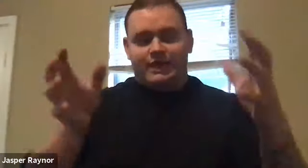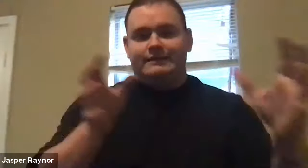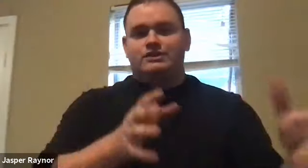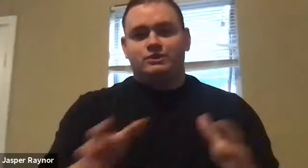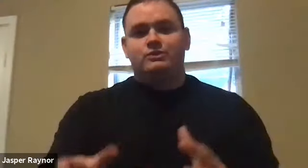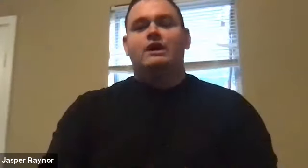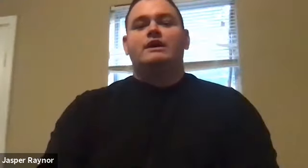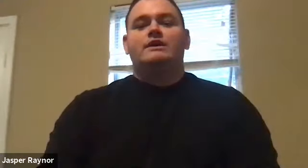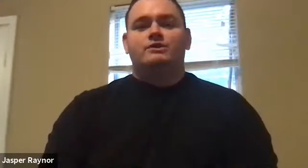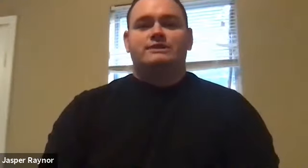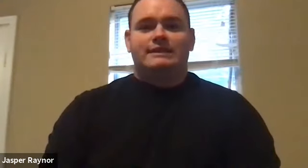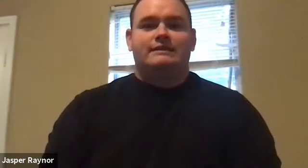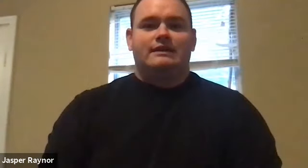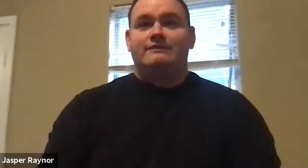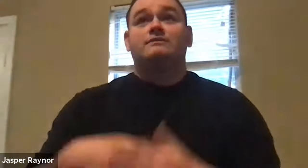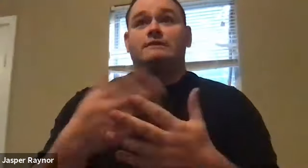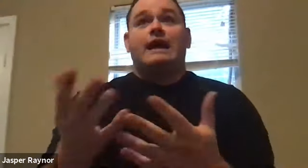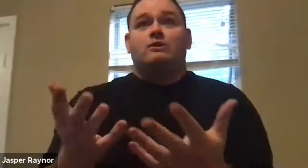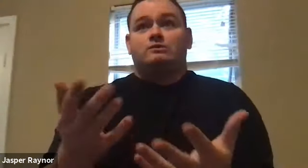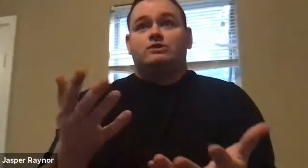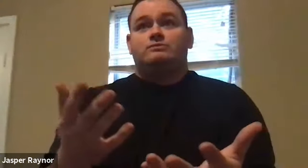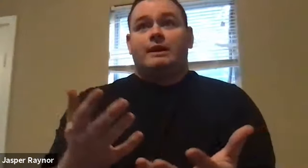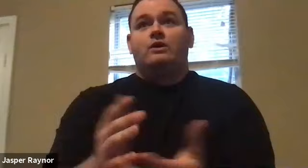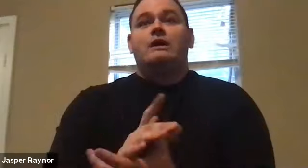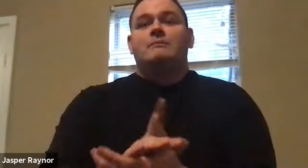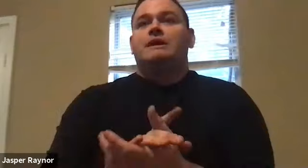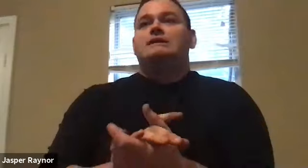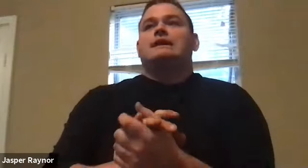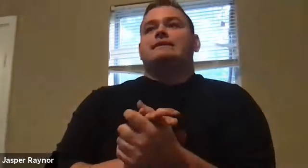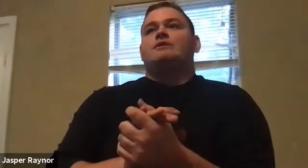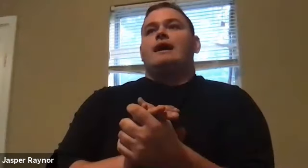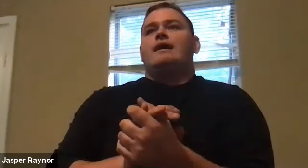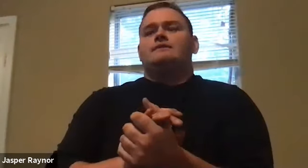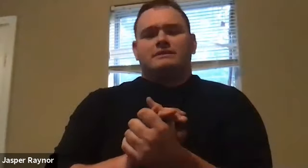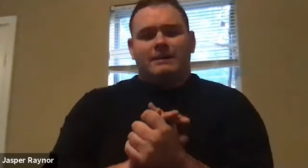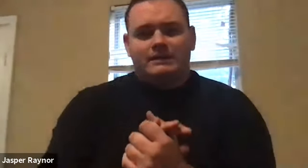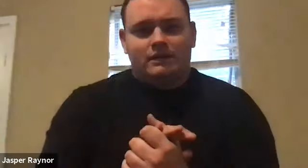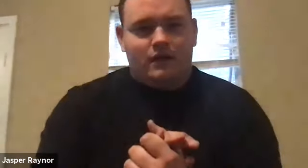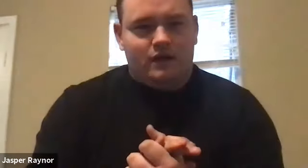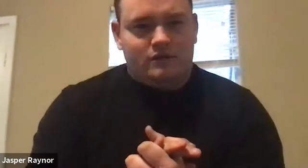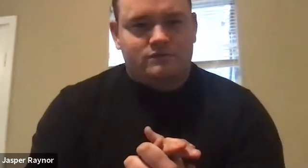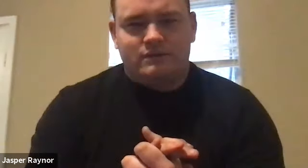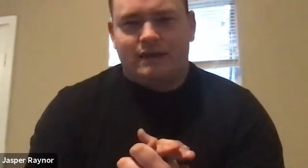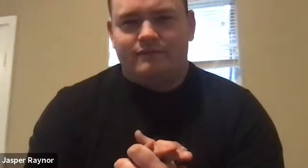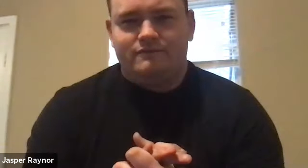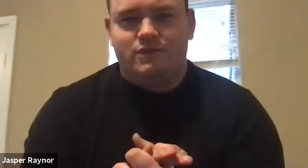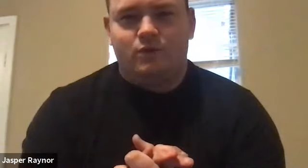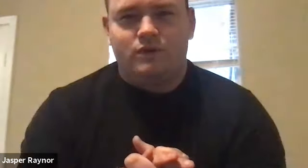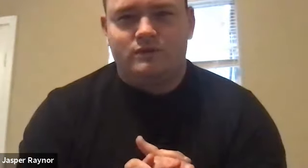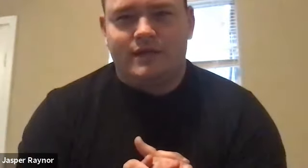associating the two, you'll see, like even now when you spell, because like if you have, does anybody have 2 letters